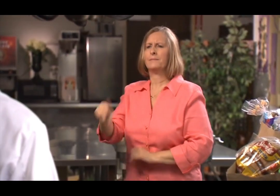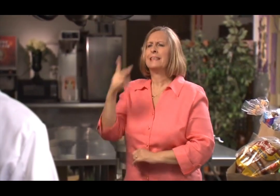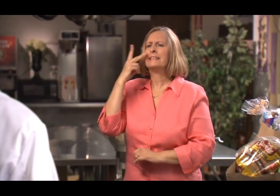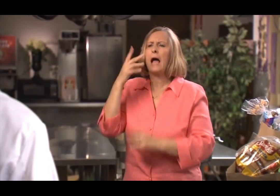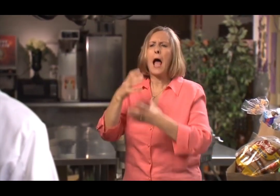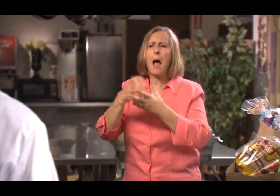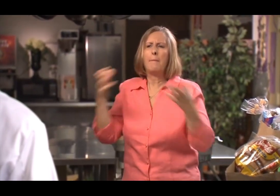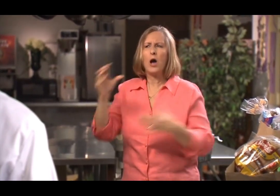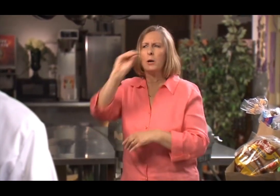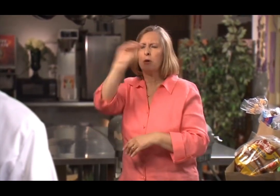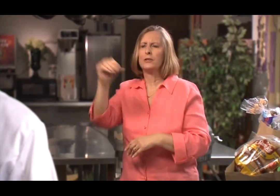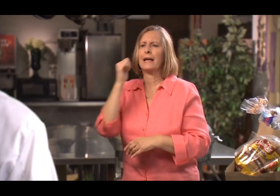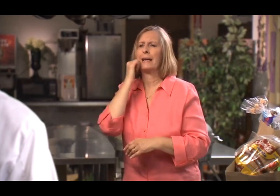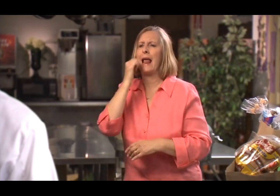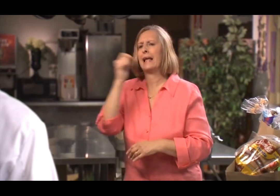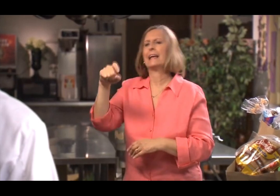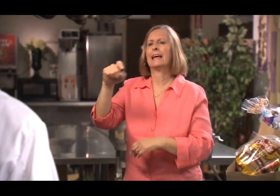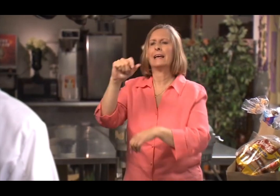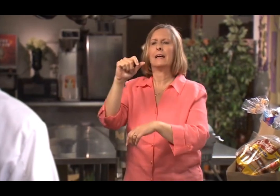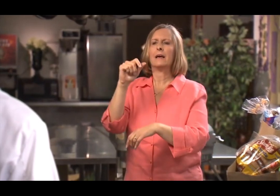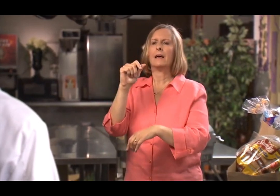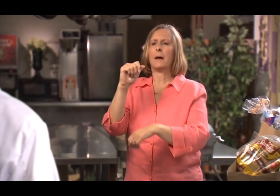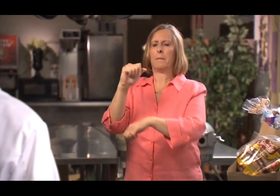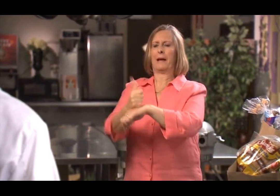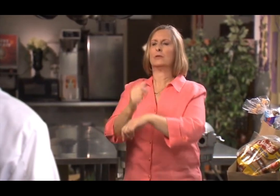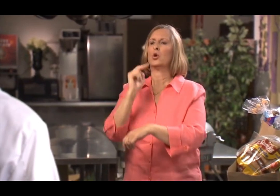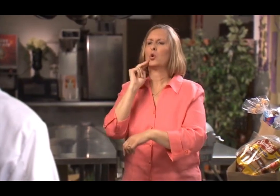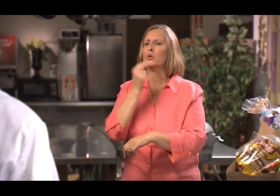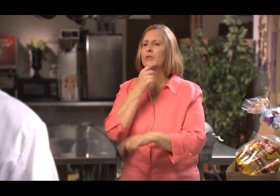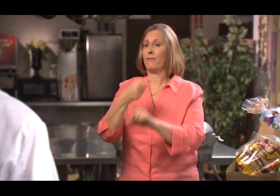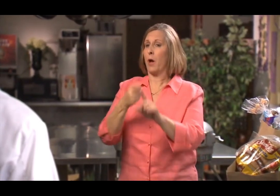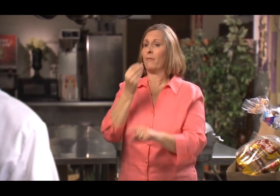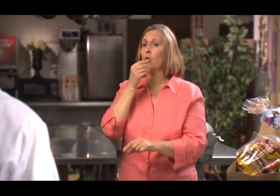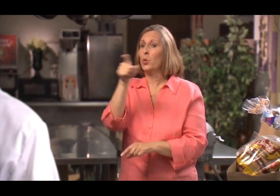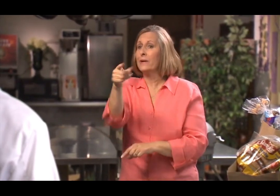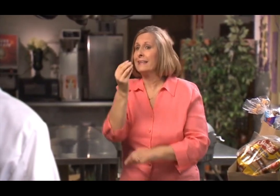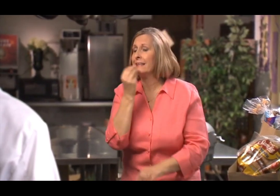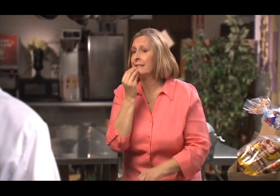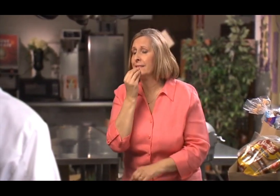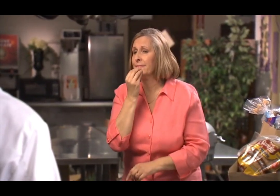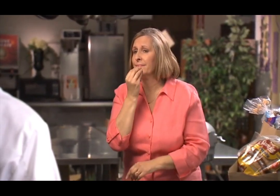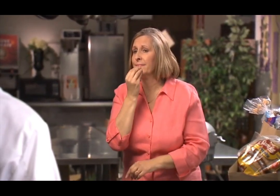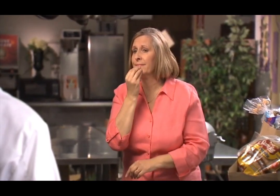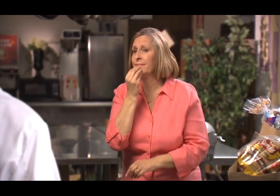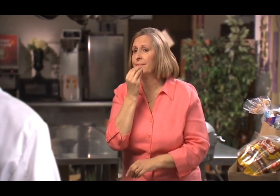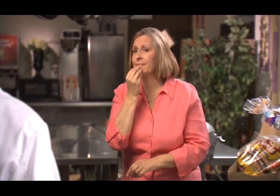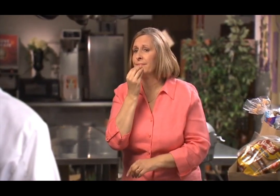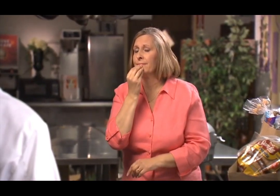amounts. Listed there is the percentage of your total requirement for each nutrient found in that food.